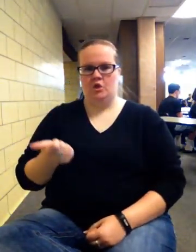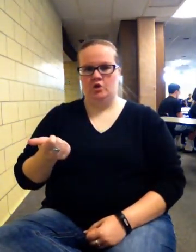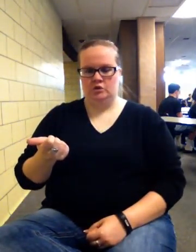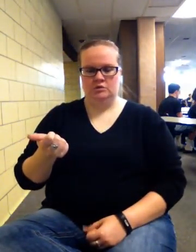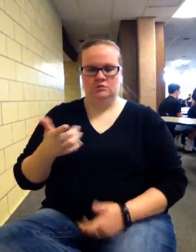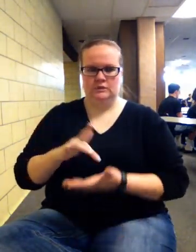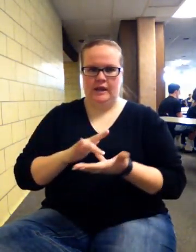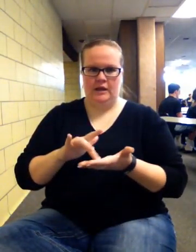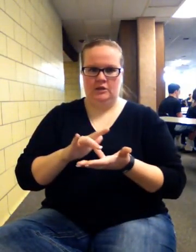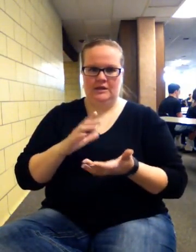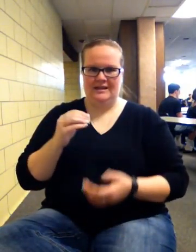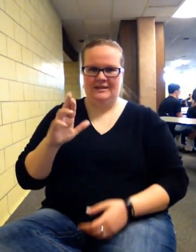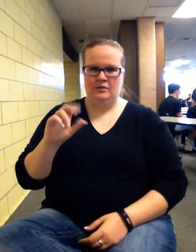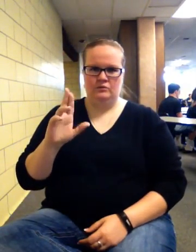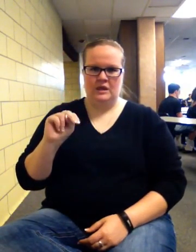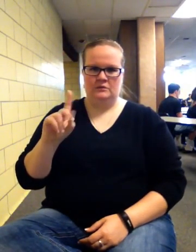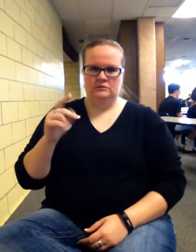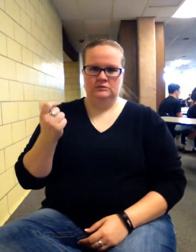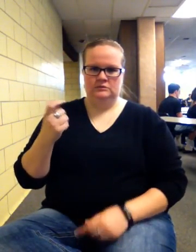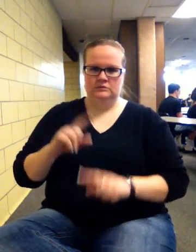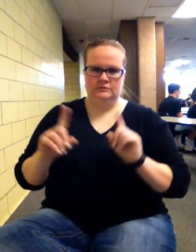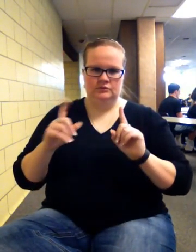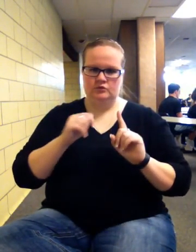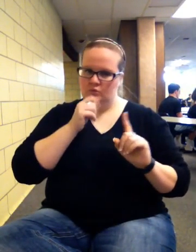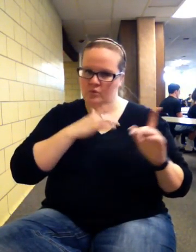So don't worry about your pennies on these.